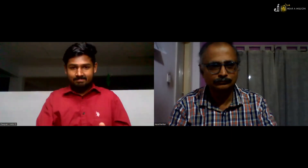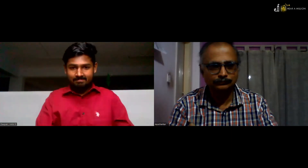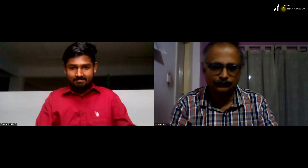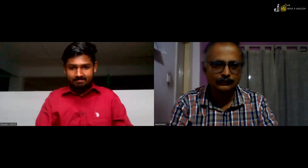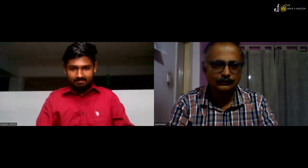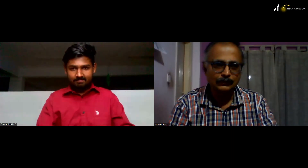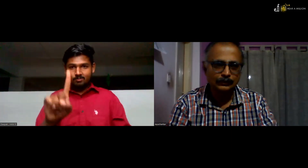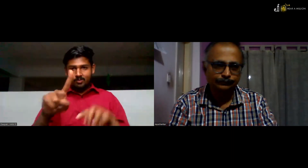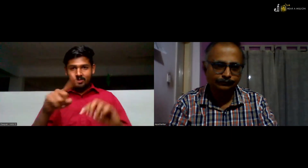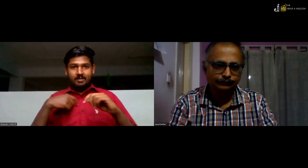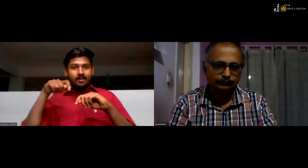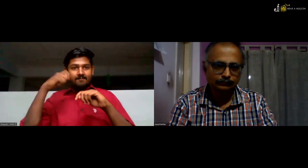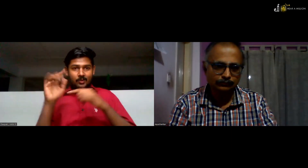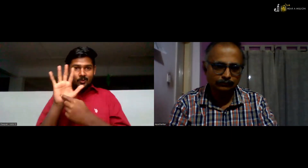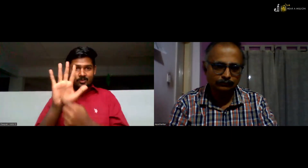All right.